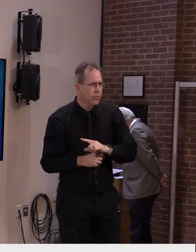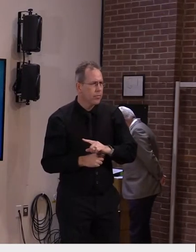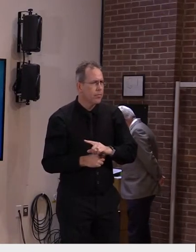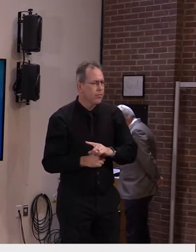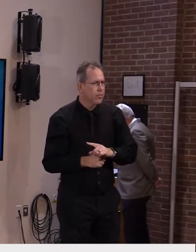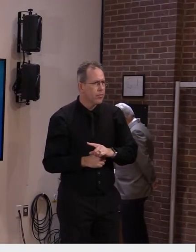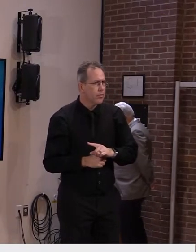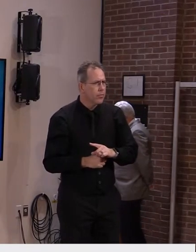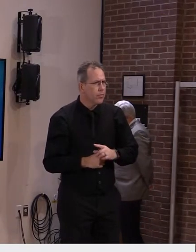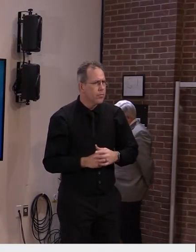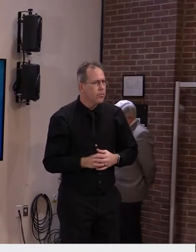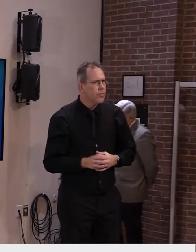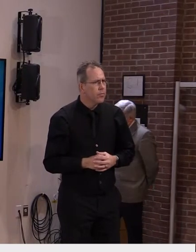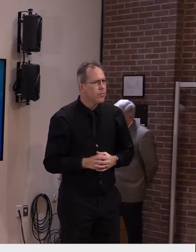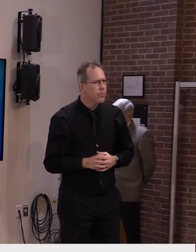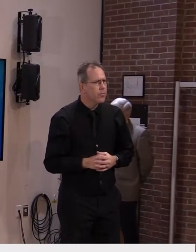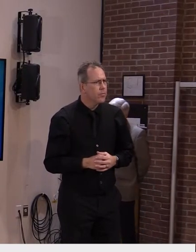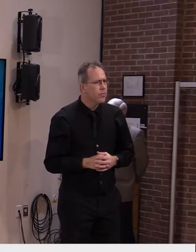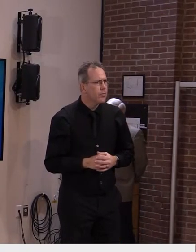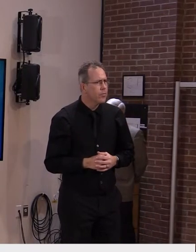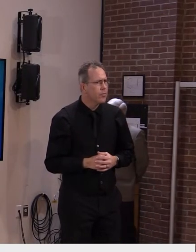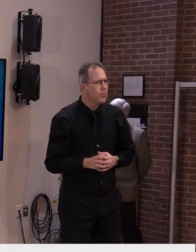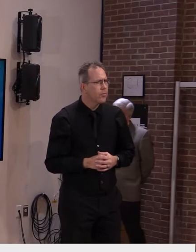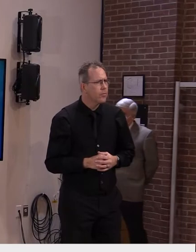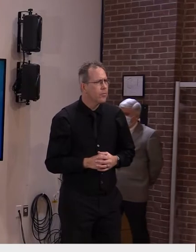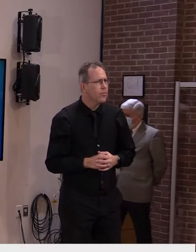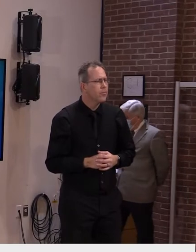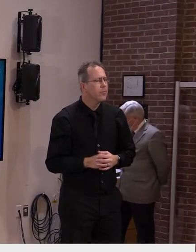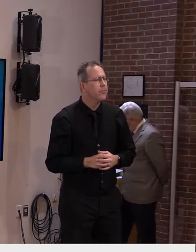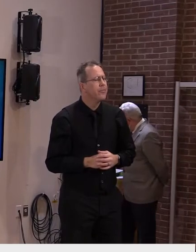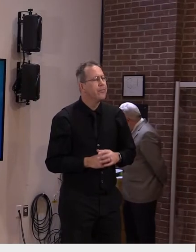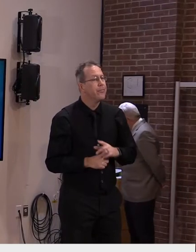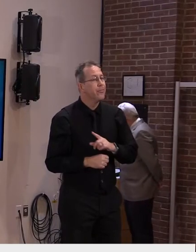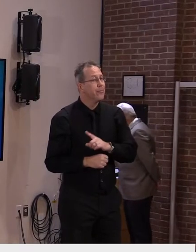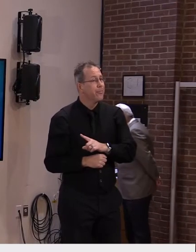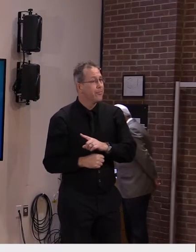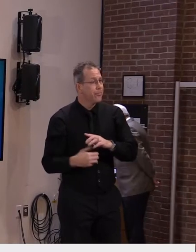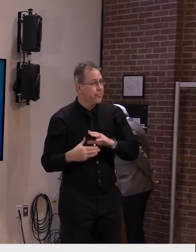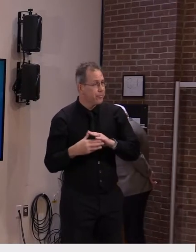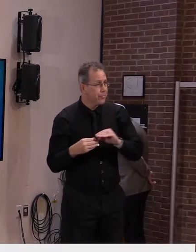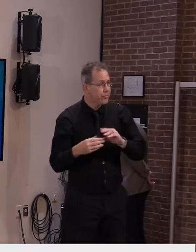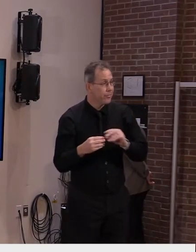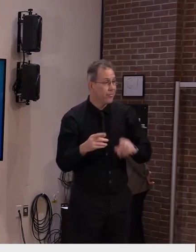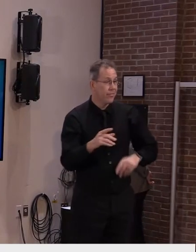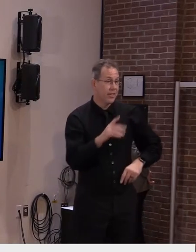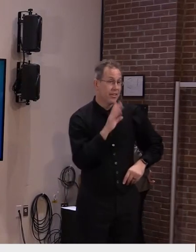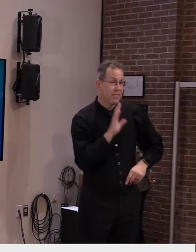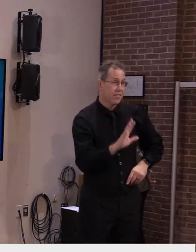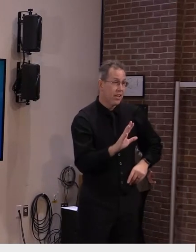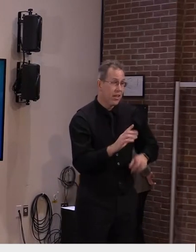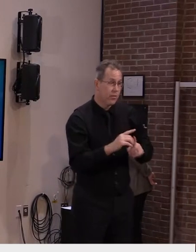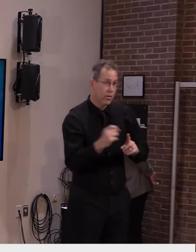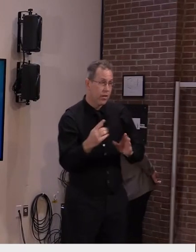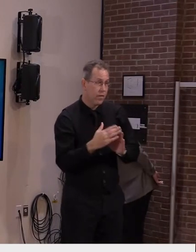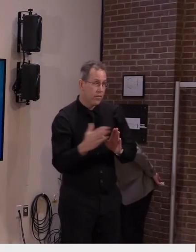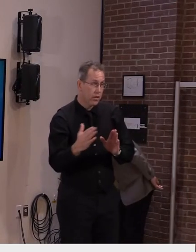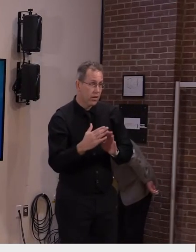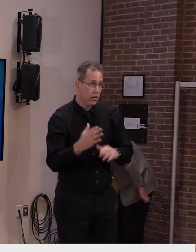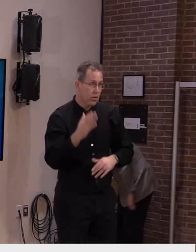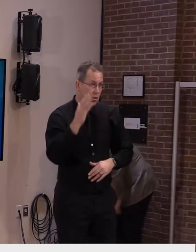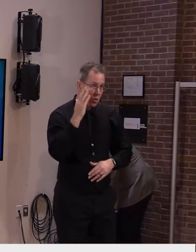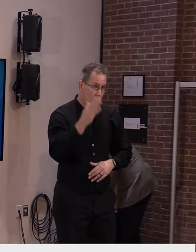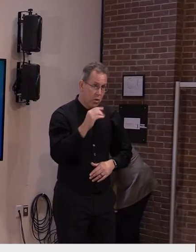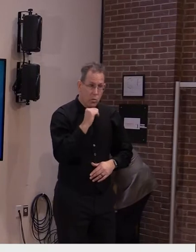predict a five-year-old getting vaccinated based on the vaccination status of the parent.